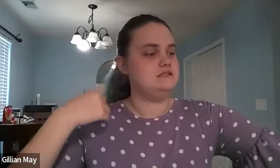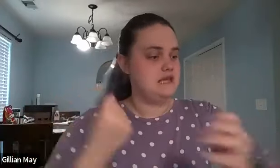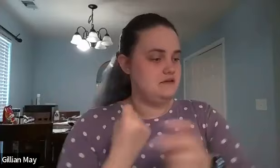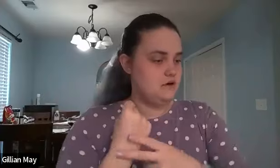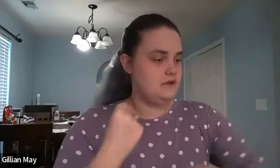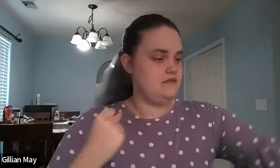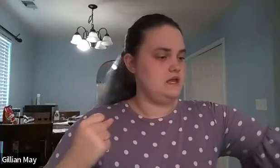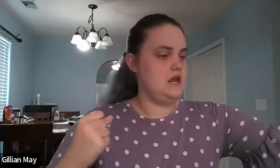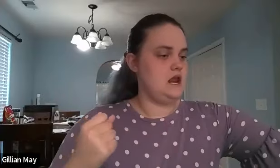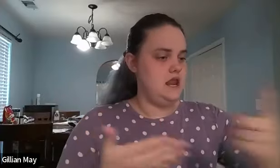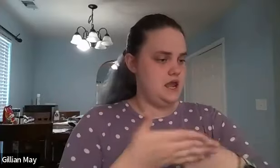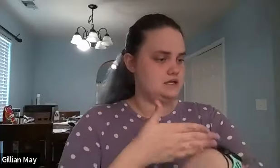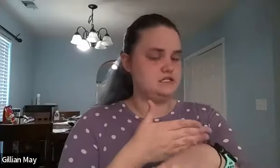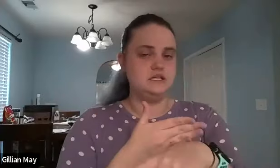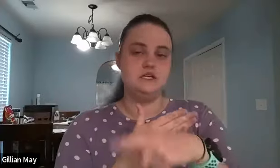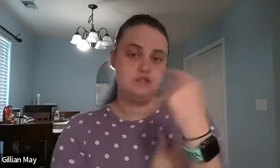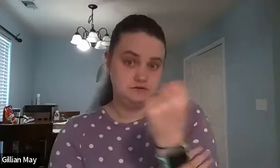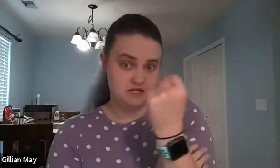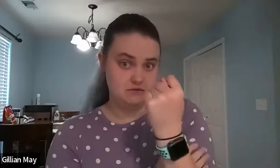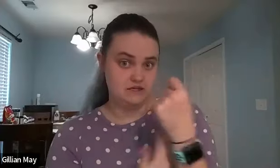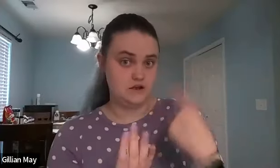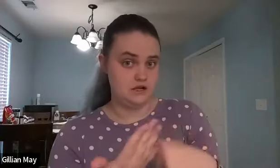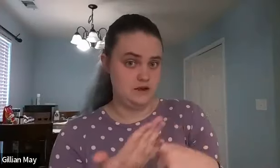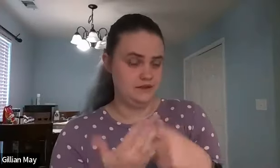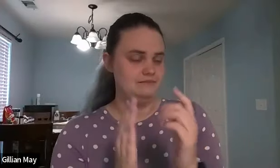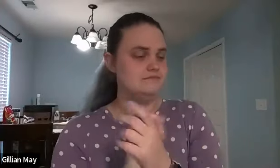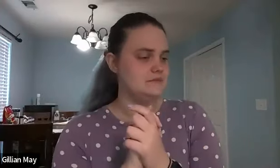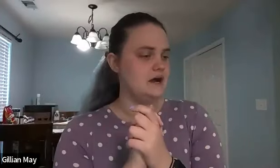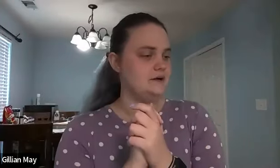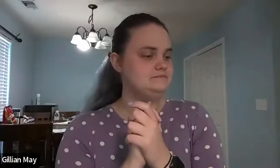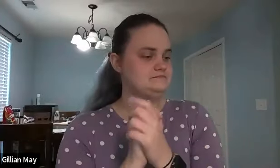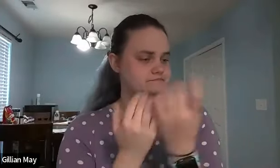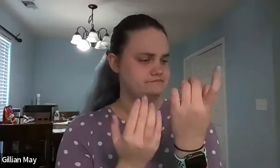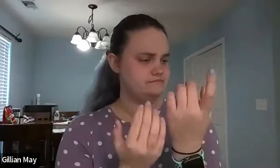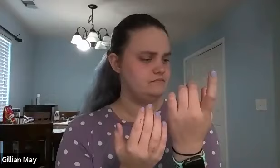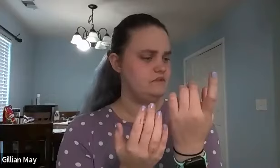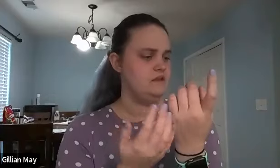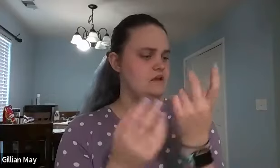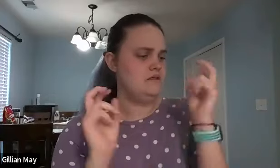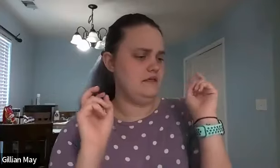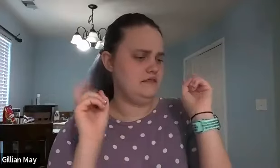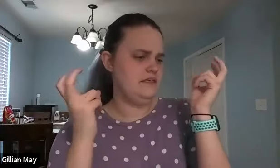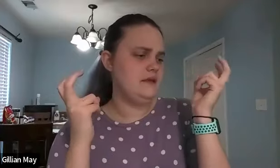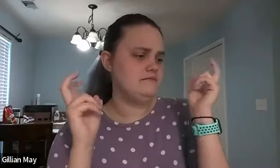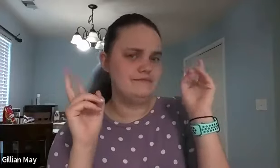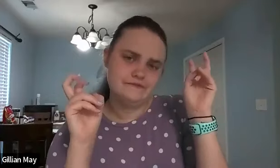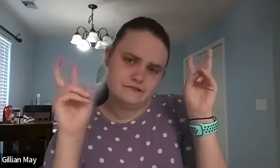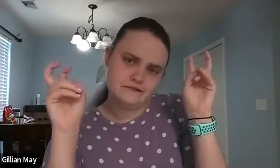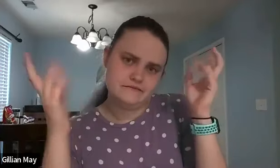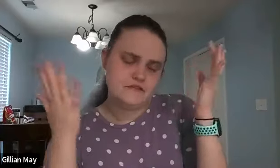save them, and then next Tuesday we can talk about them. the theme, the thing